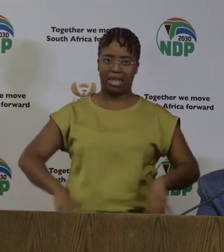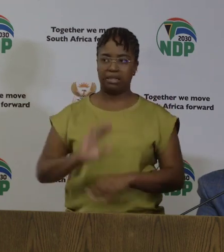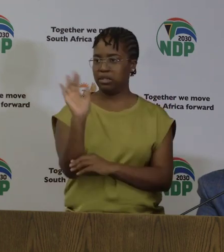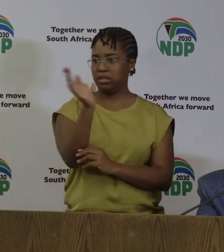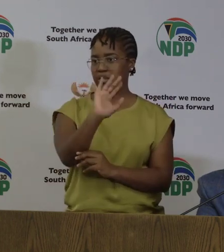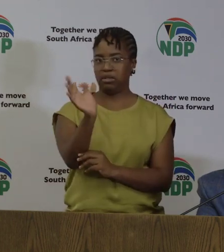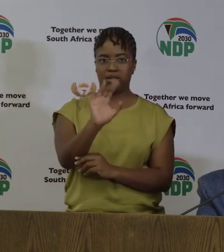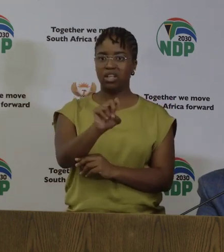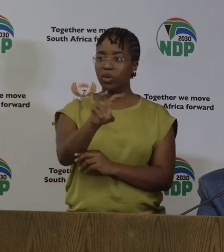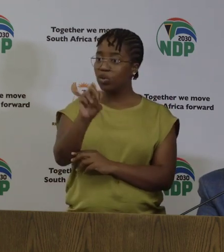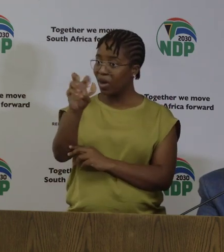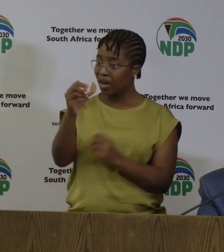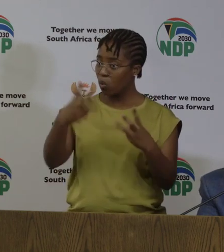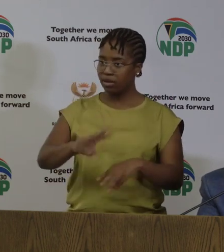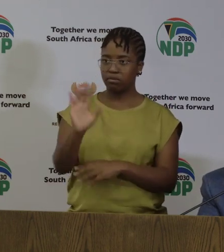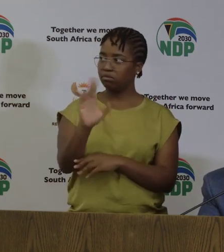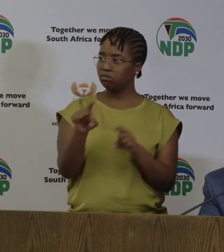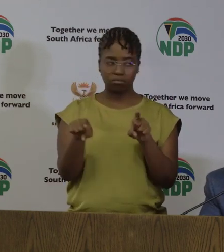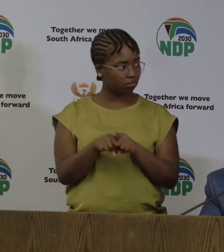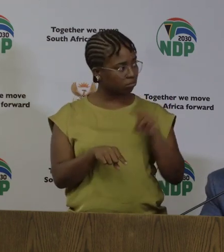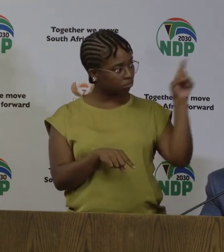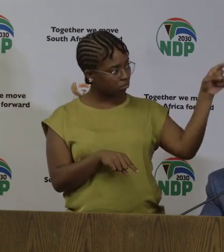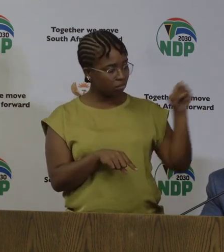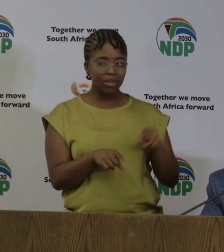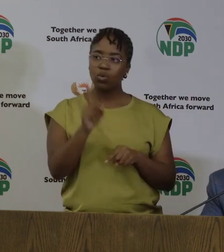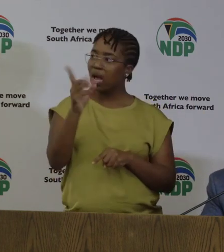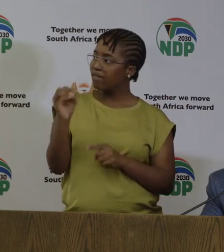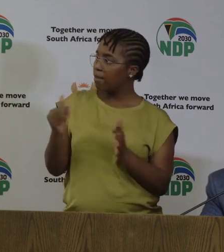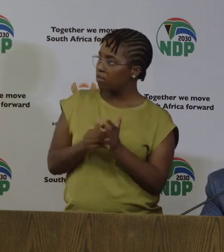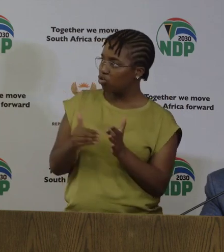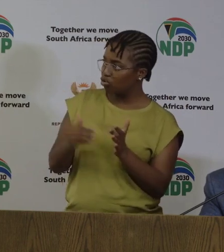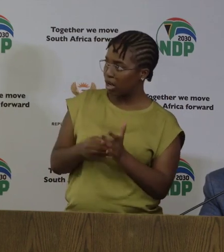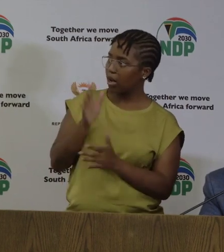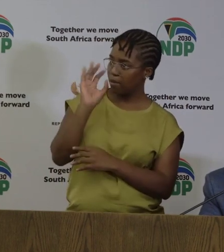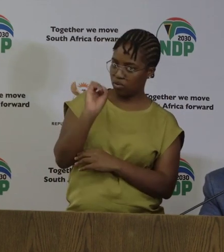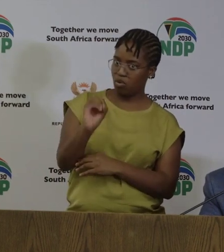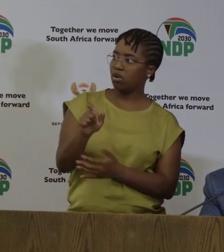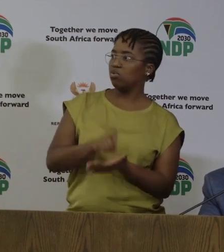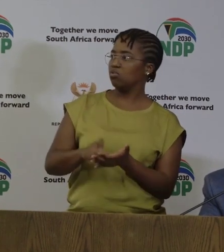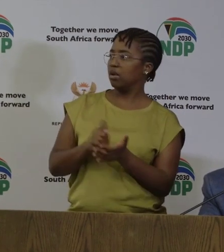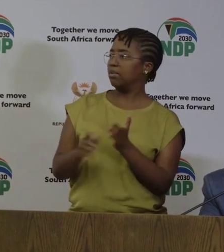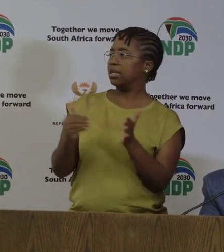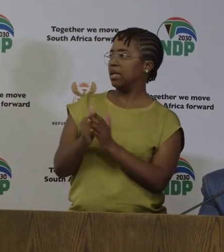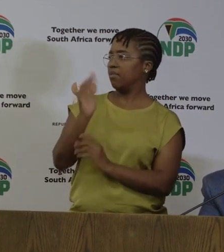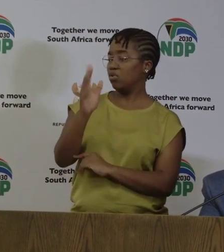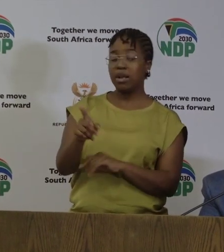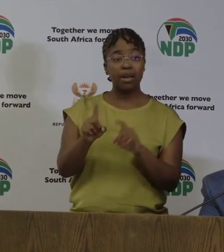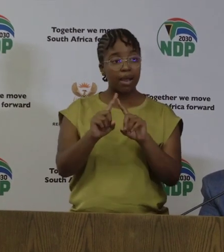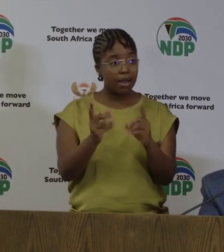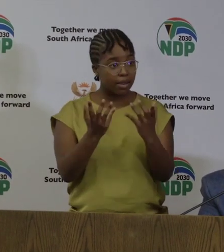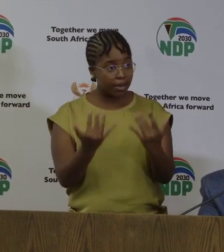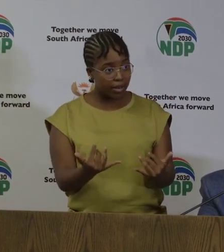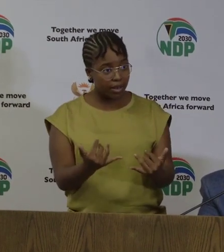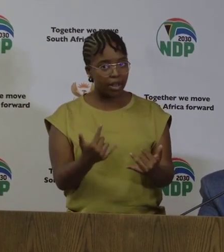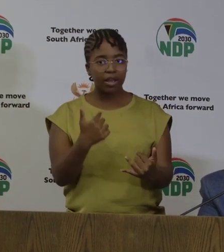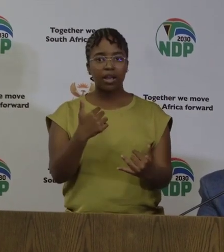Minister Motshekga is saying she can't afford to have matrics who do not write, the fact of the matter is that also